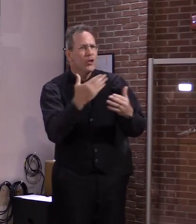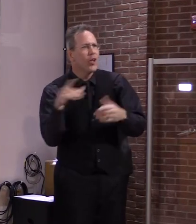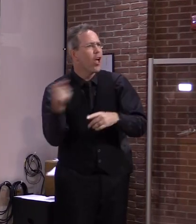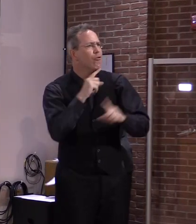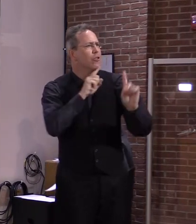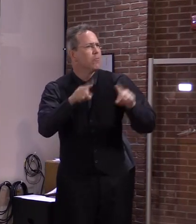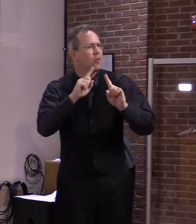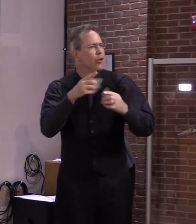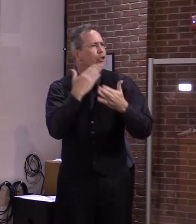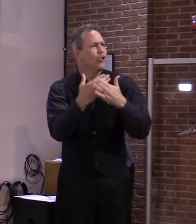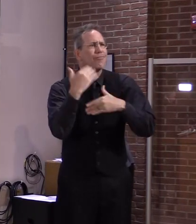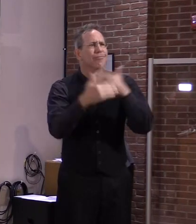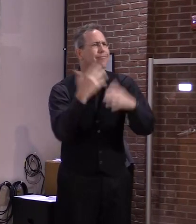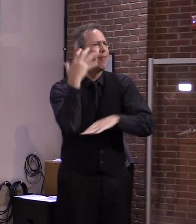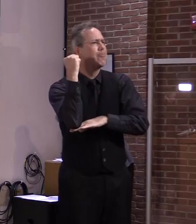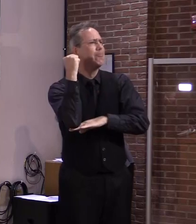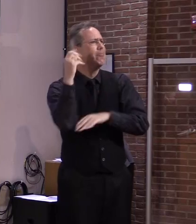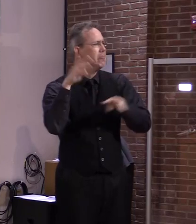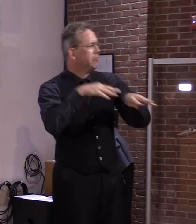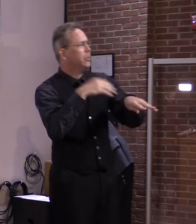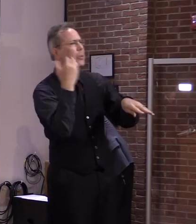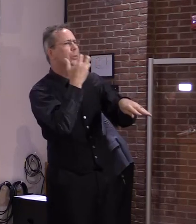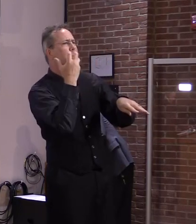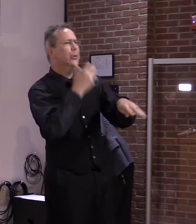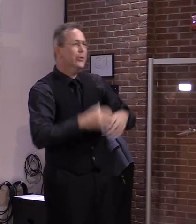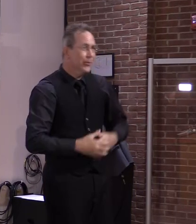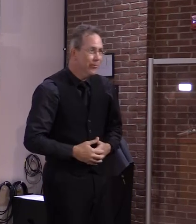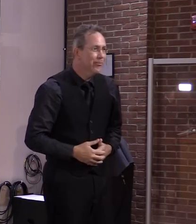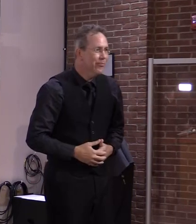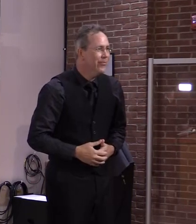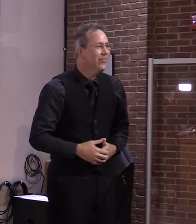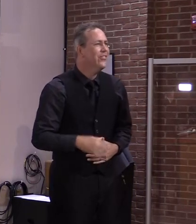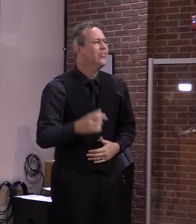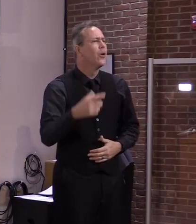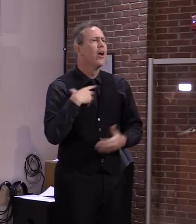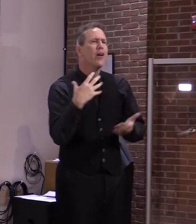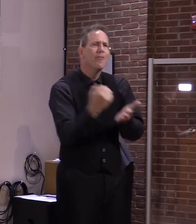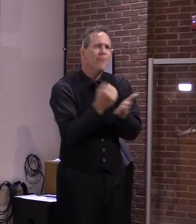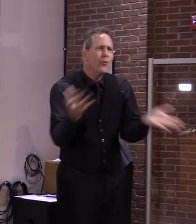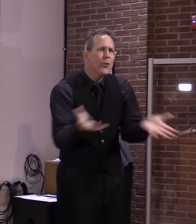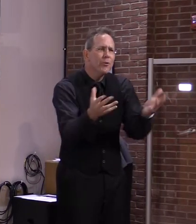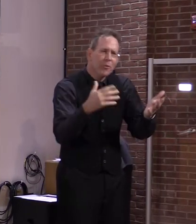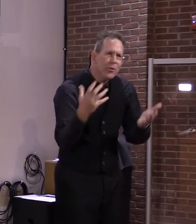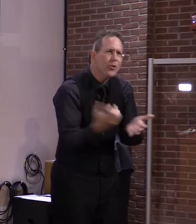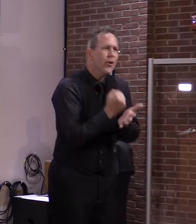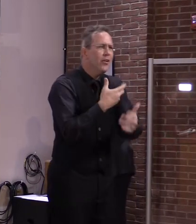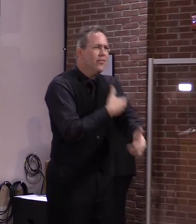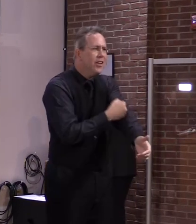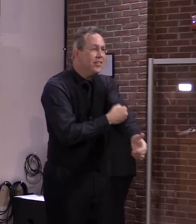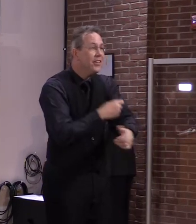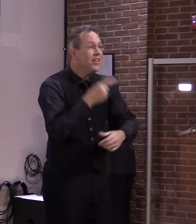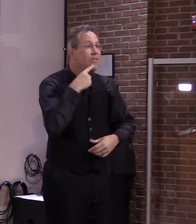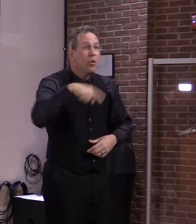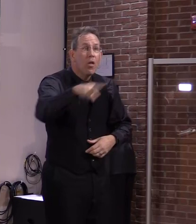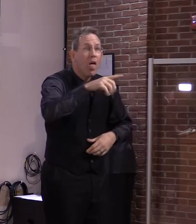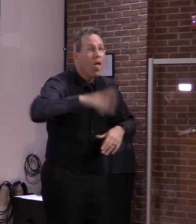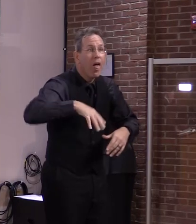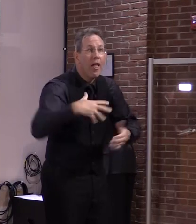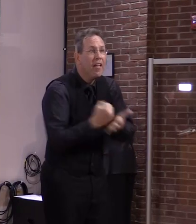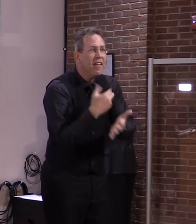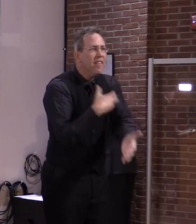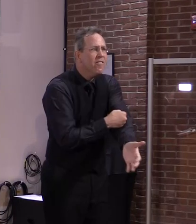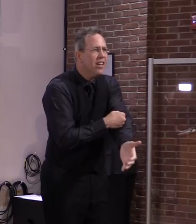Stepping up to be vaccinated has been key. And if you haven't been vaccinated yet, here's another reason why you